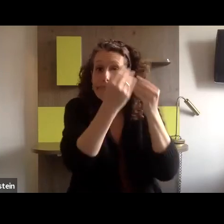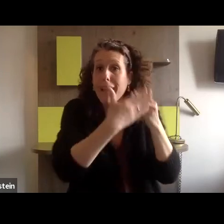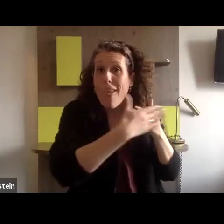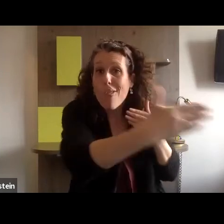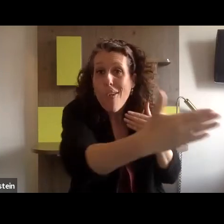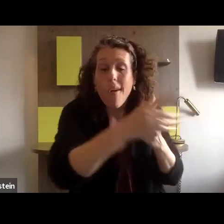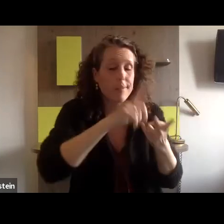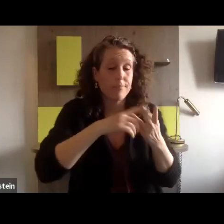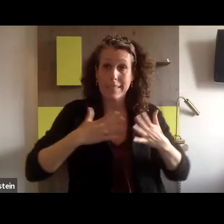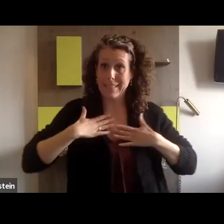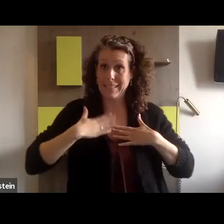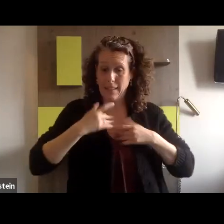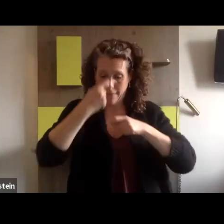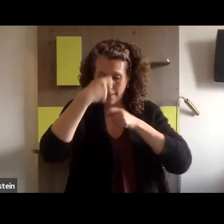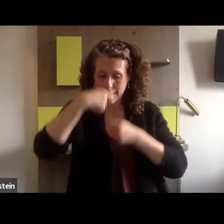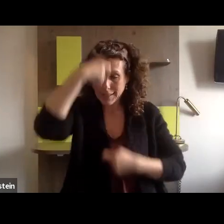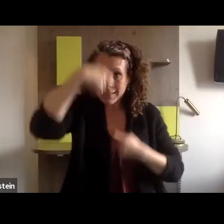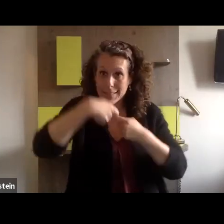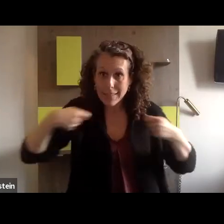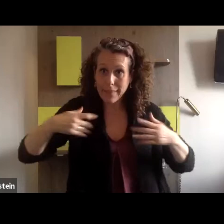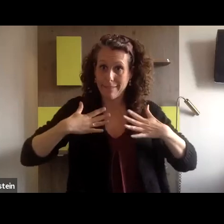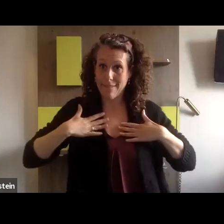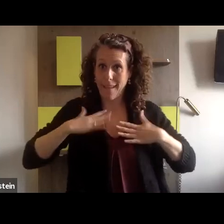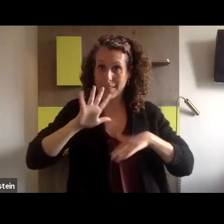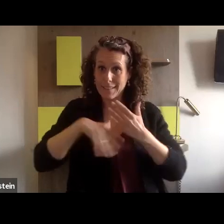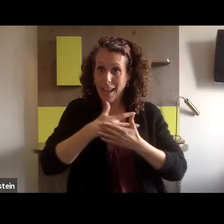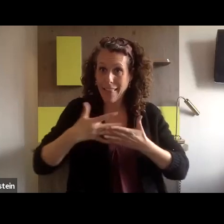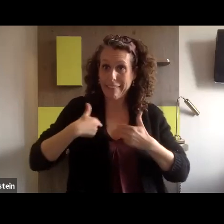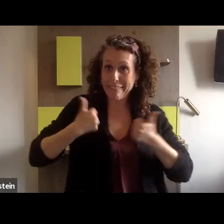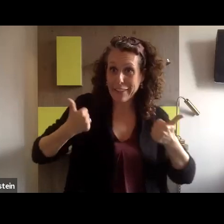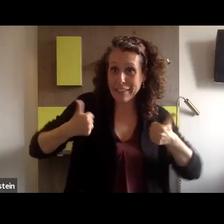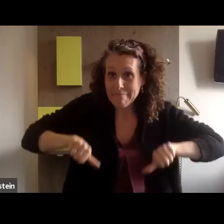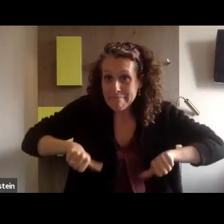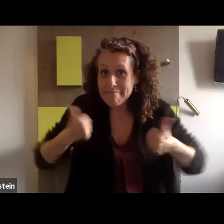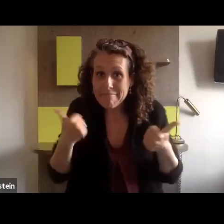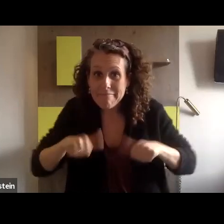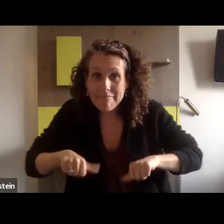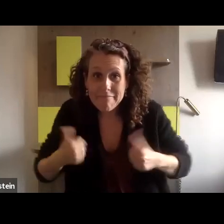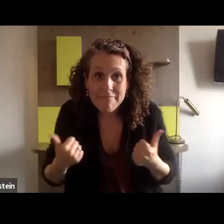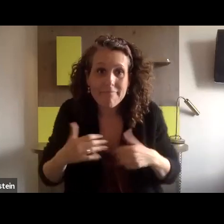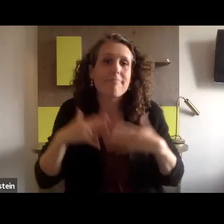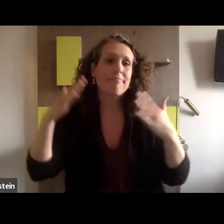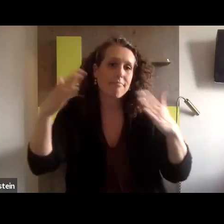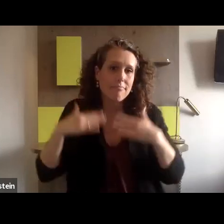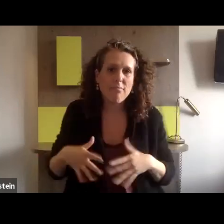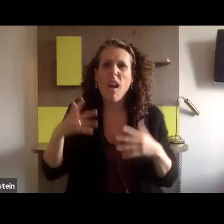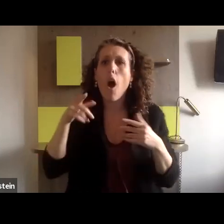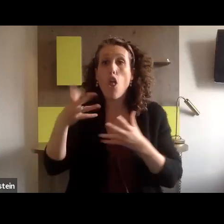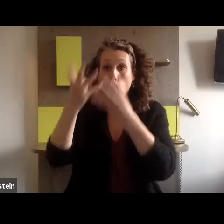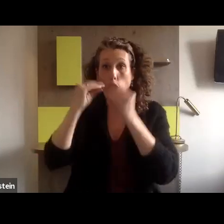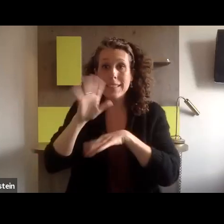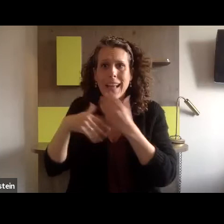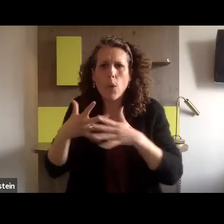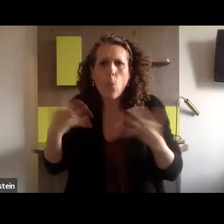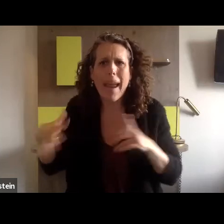self-assessment of their own sign language competence, or in which context they are learning a sign